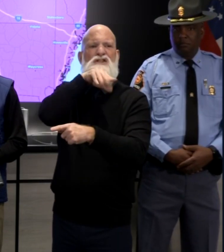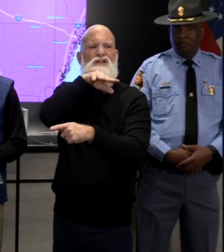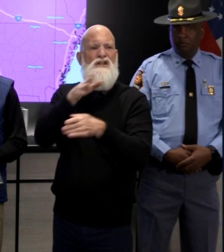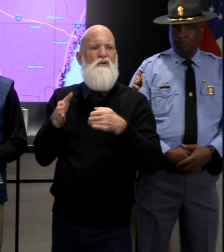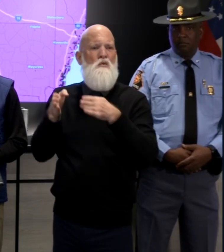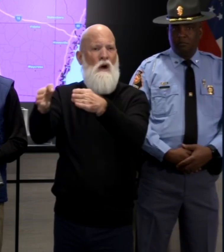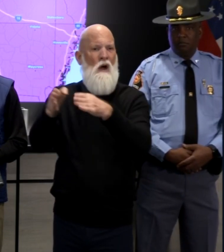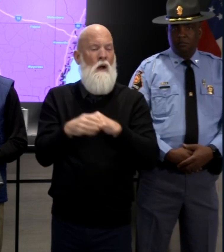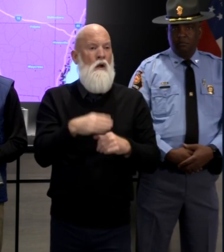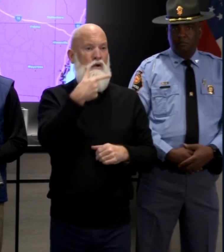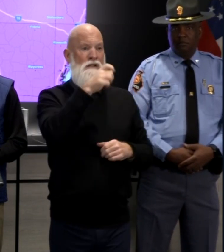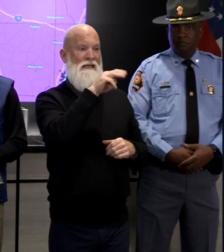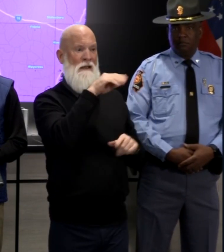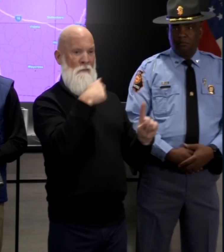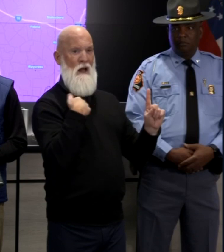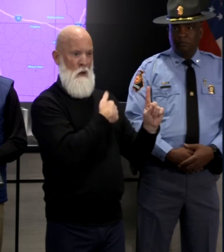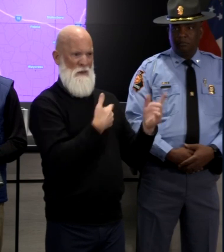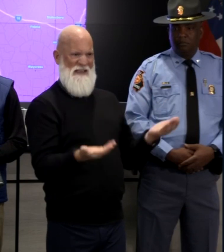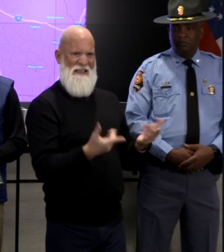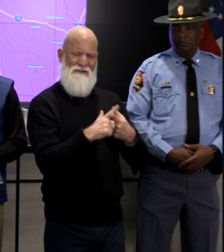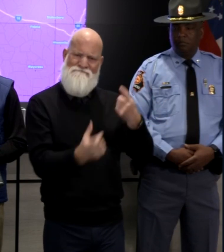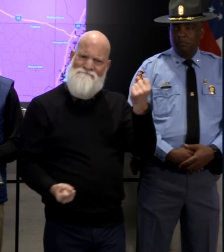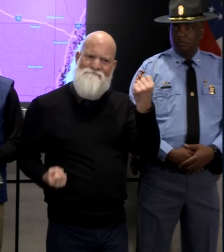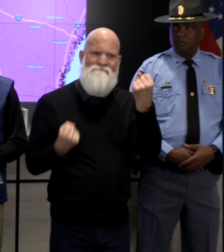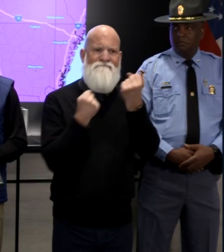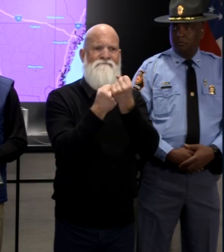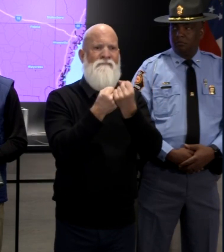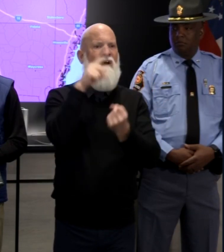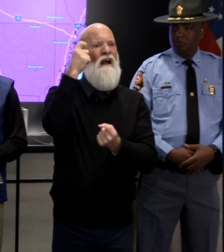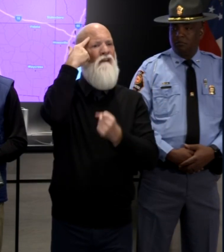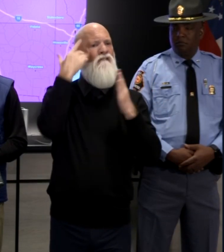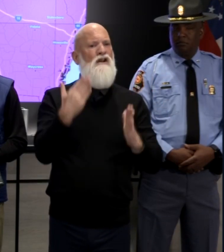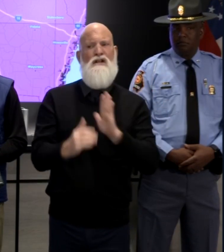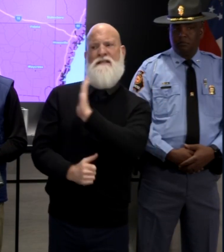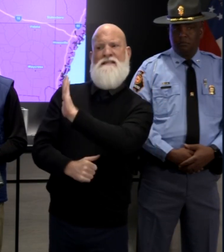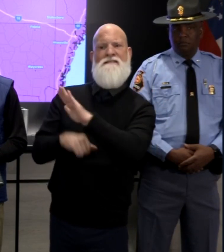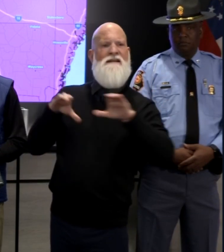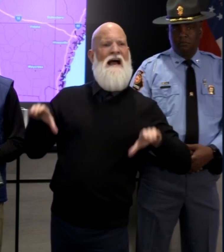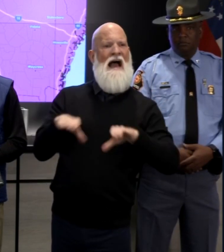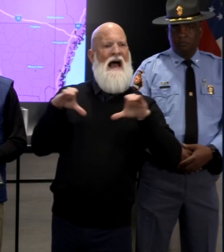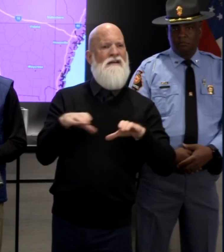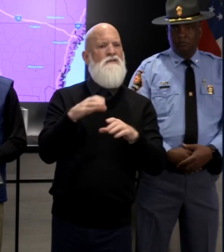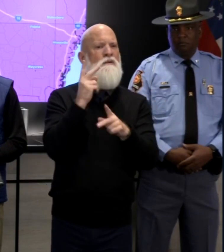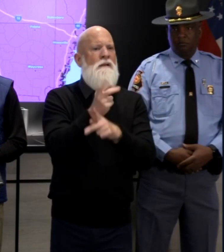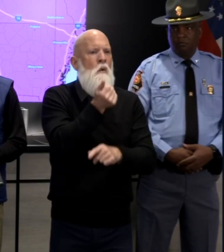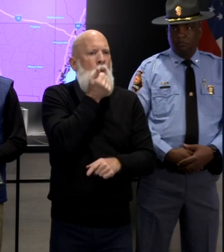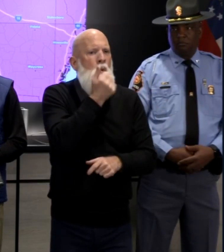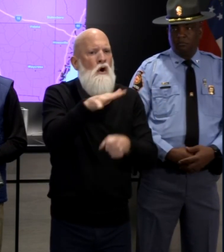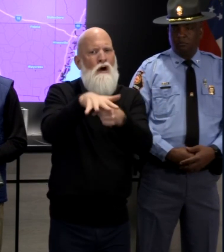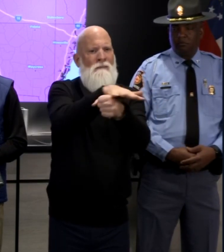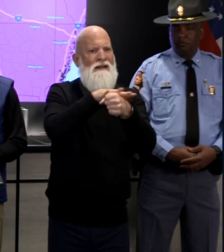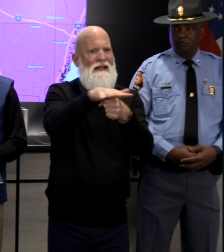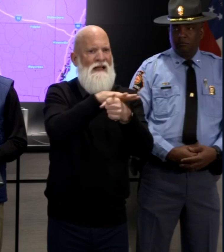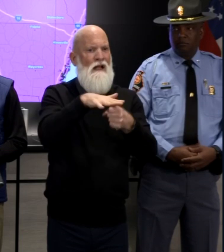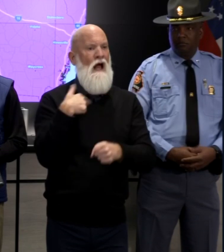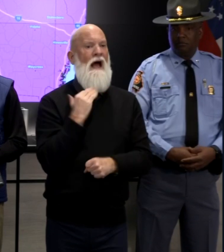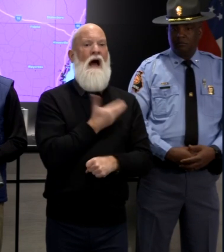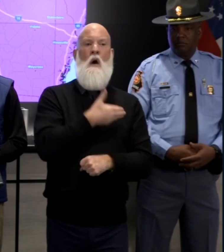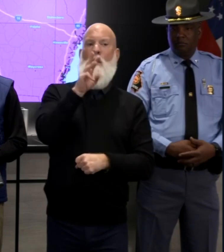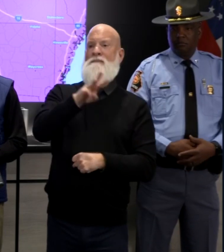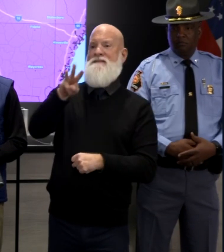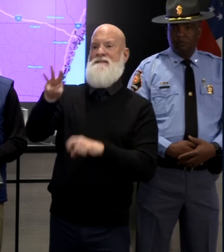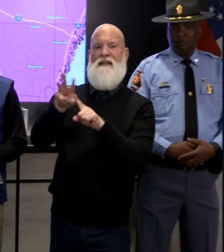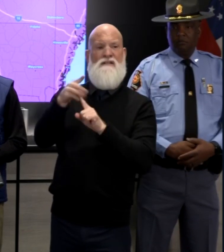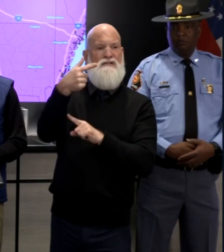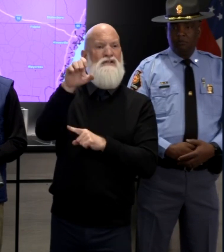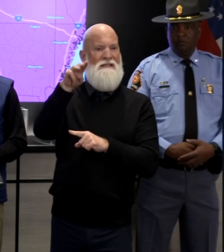here standing by with the governor's direction. Warming stations, you can go to our website, gema.georgia.gov.